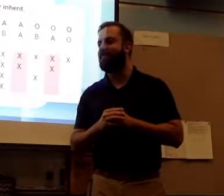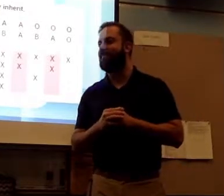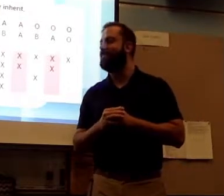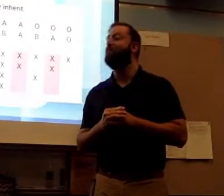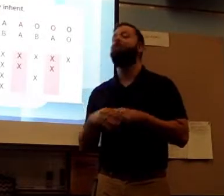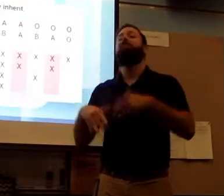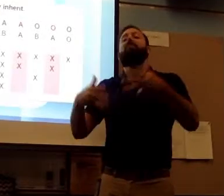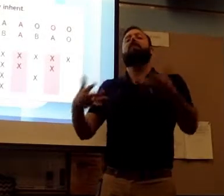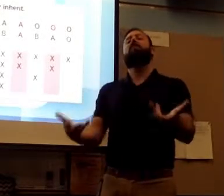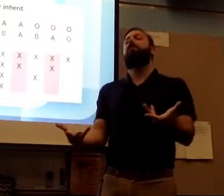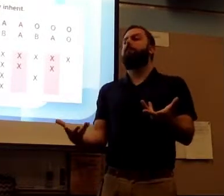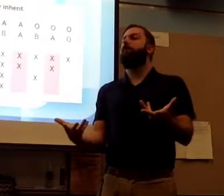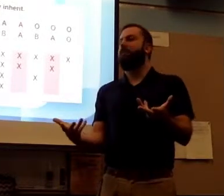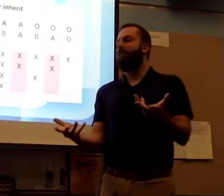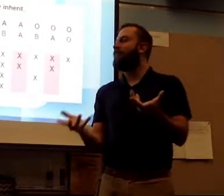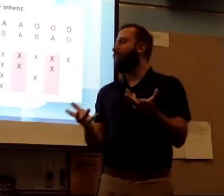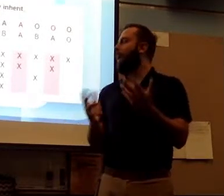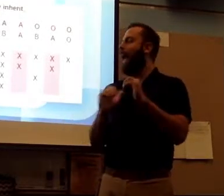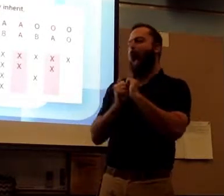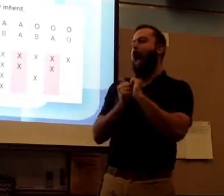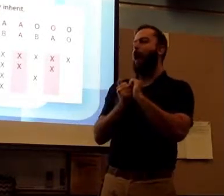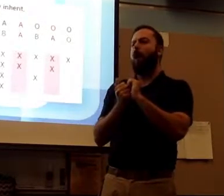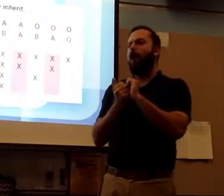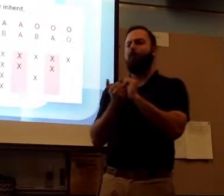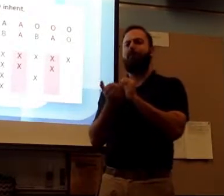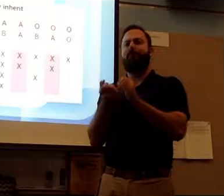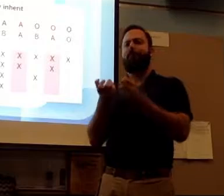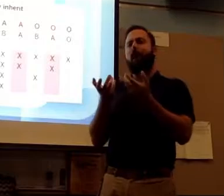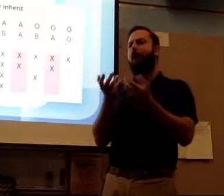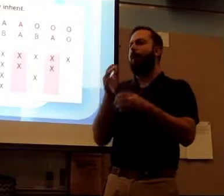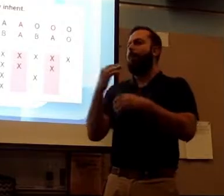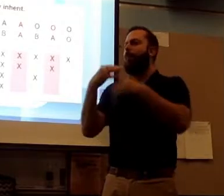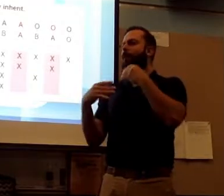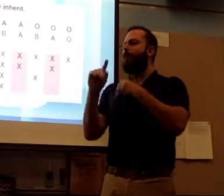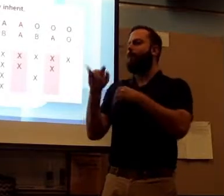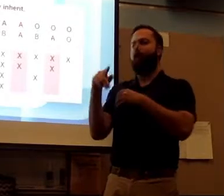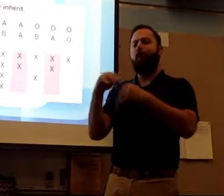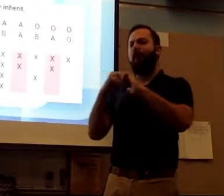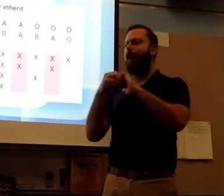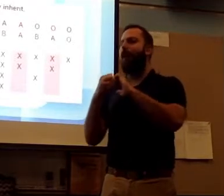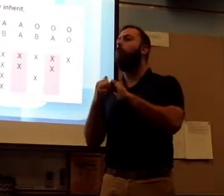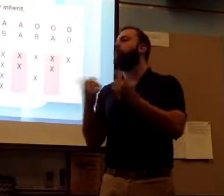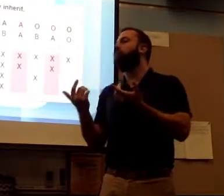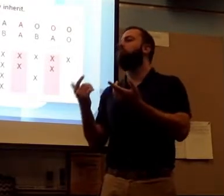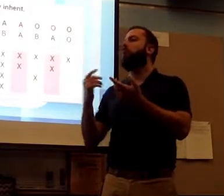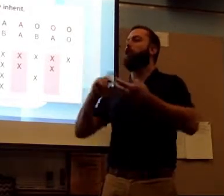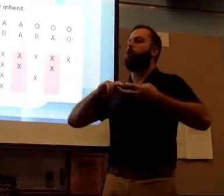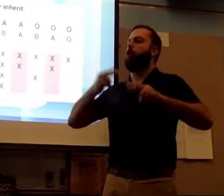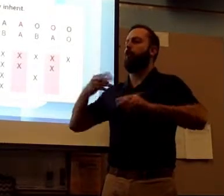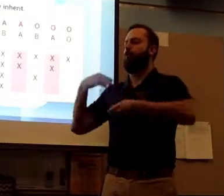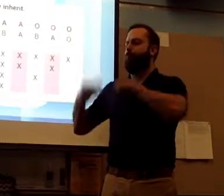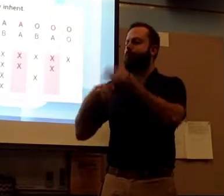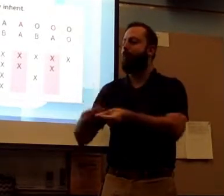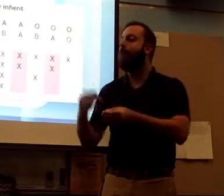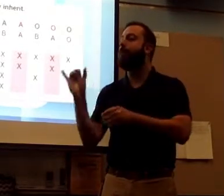So how do we get our blood types? Well, it's just genetics, basically, the same way we have our eye color and hair color and all of